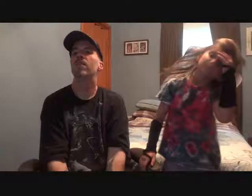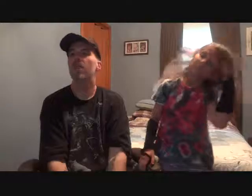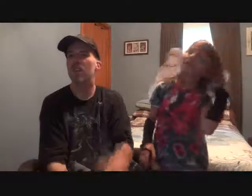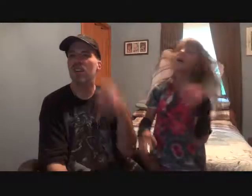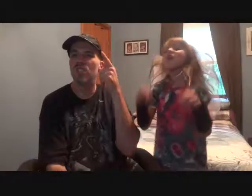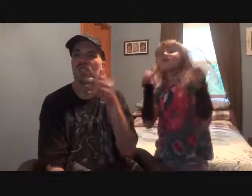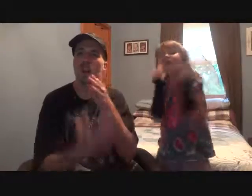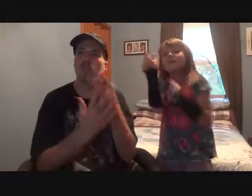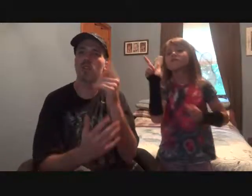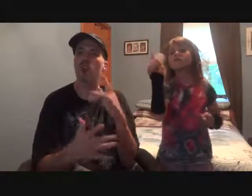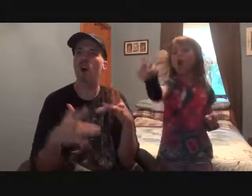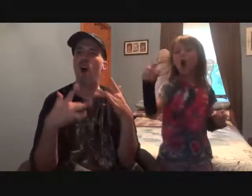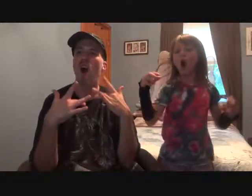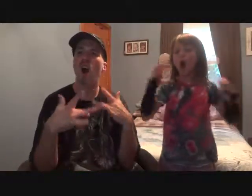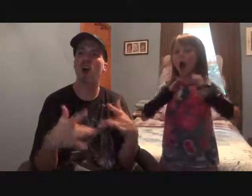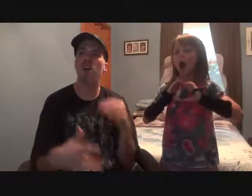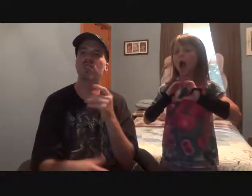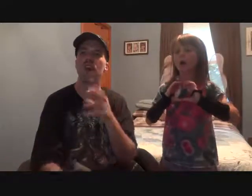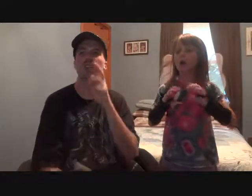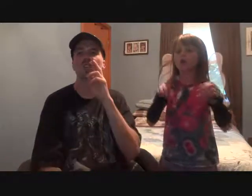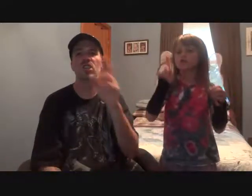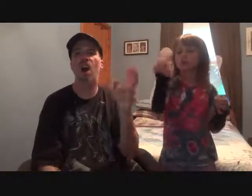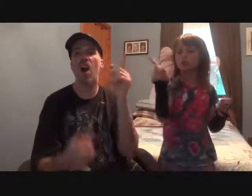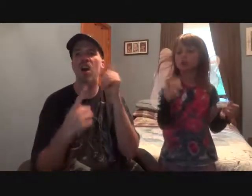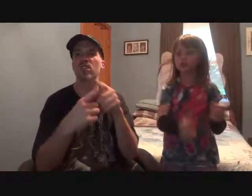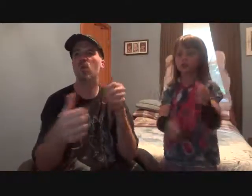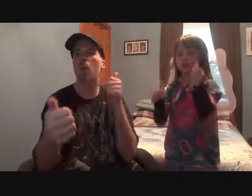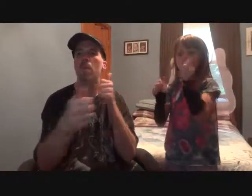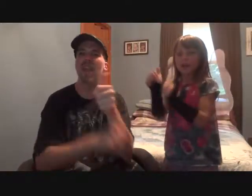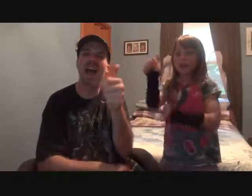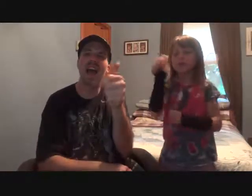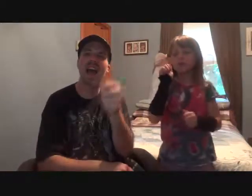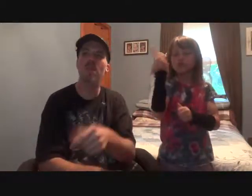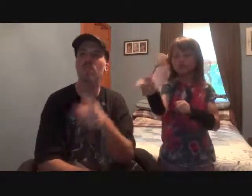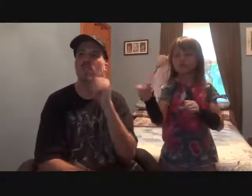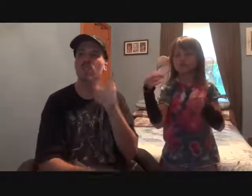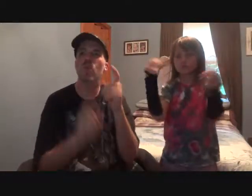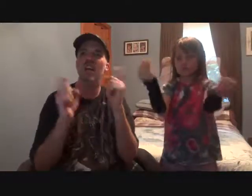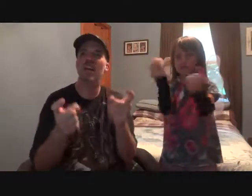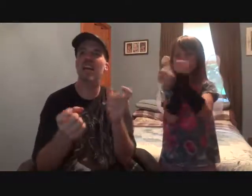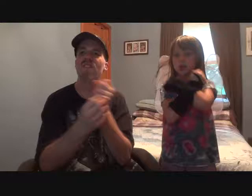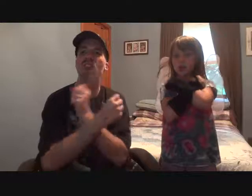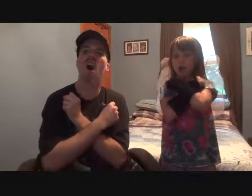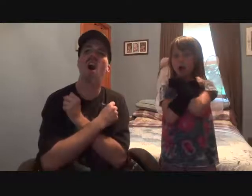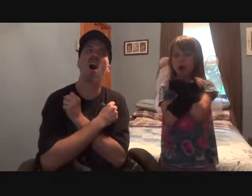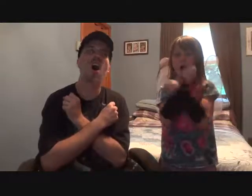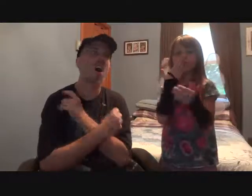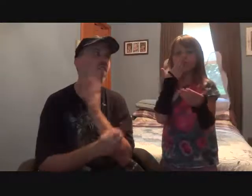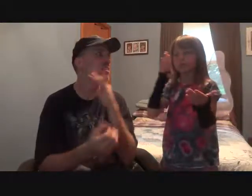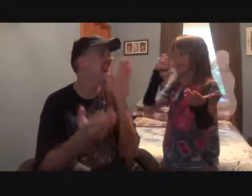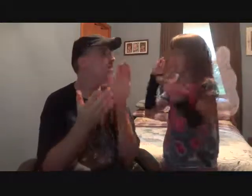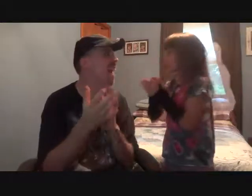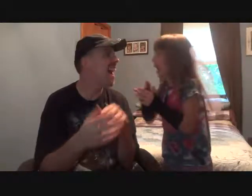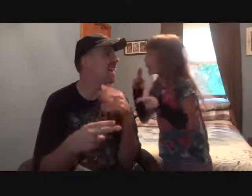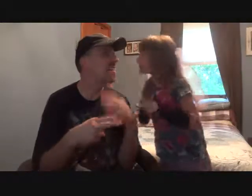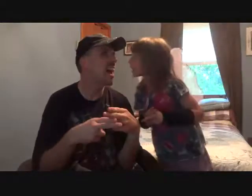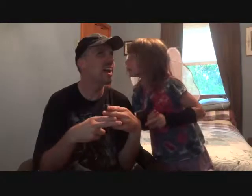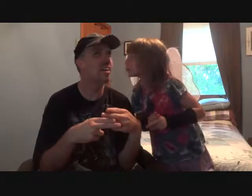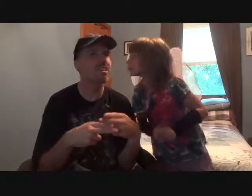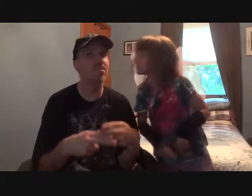Shot through the heart and you're to blame You get love, man, baby